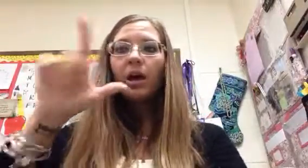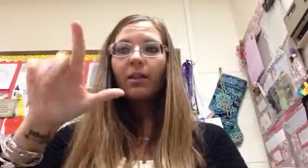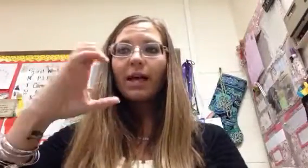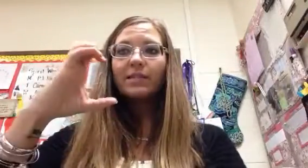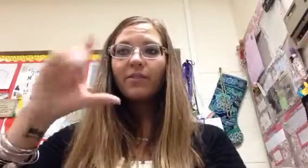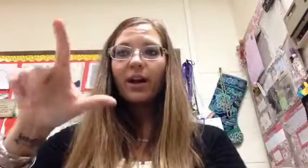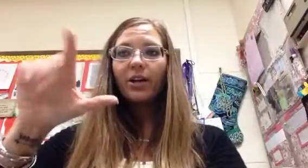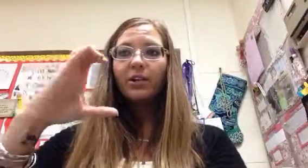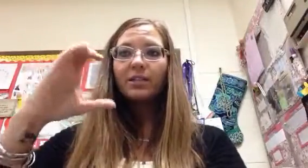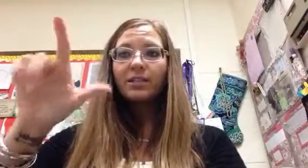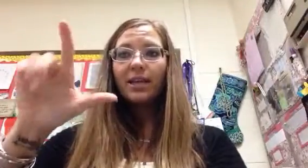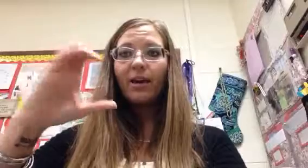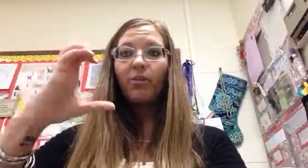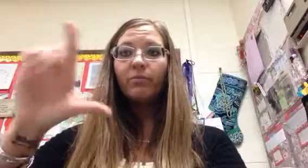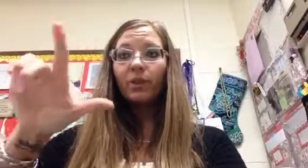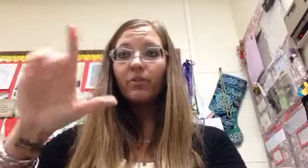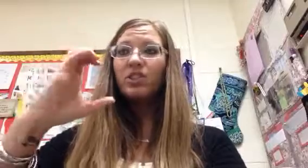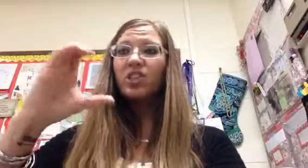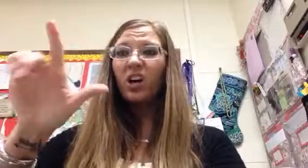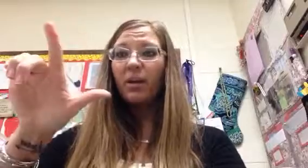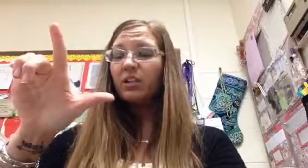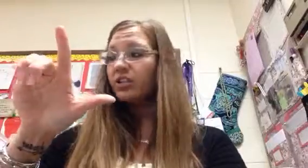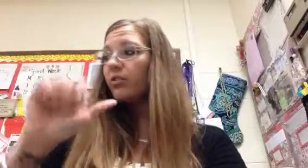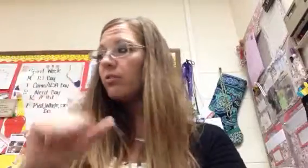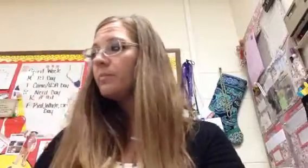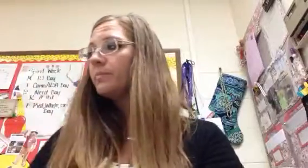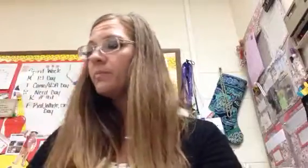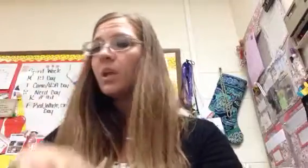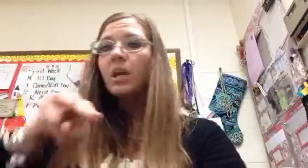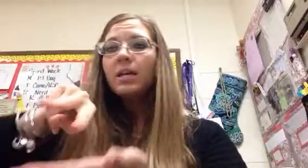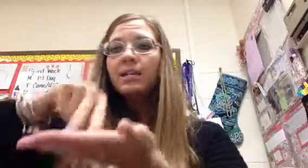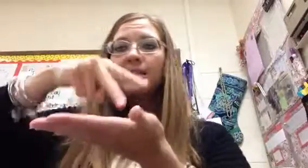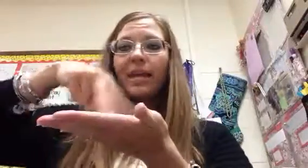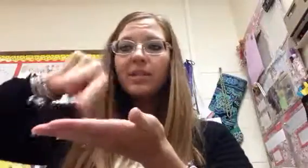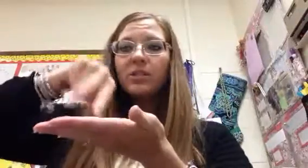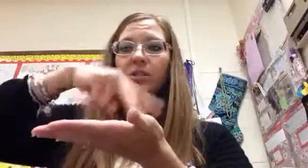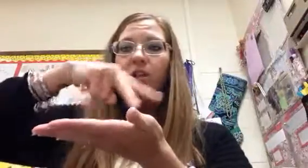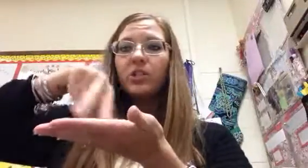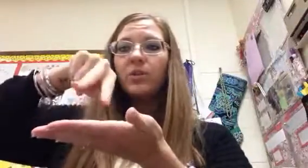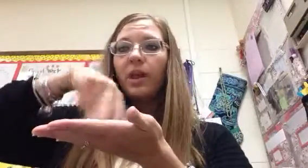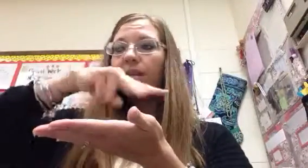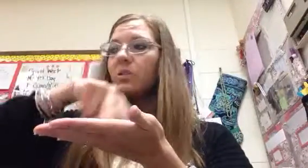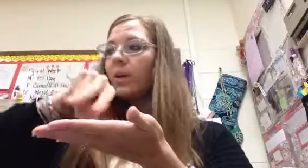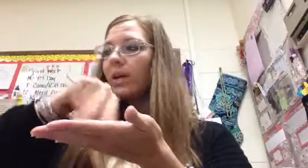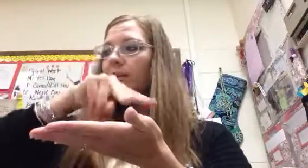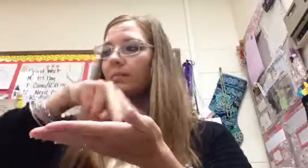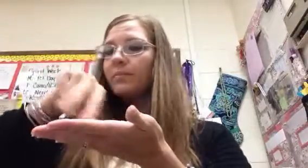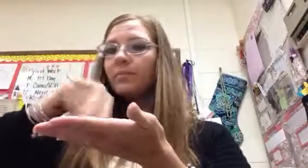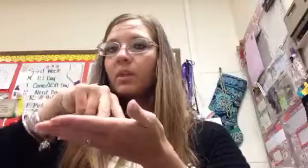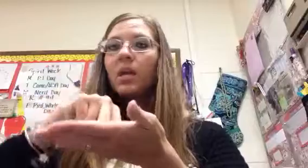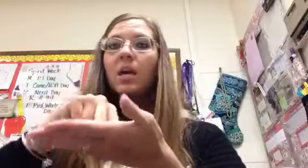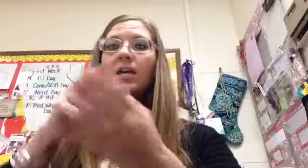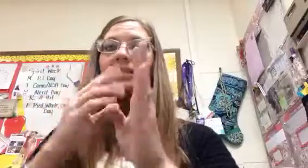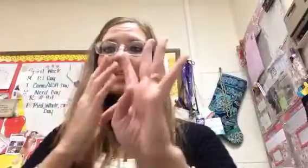A classifier is a CL, like if you're just talking about in general. To dance, or two legs swinging. To